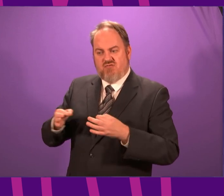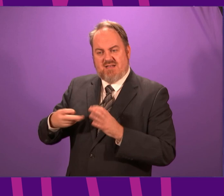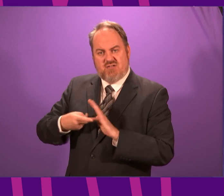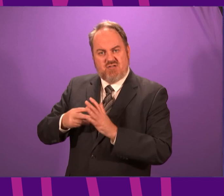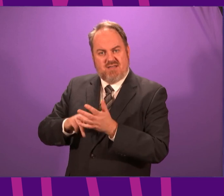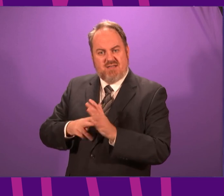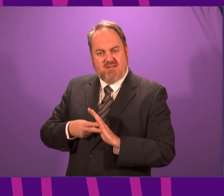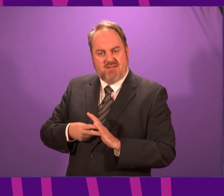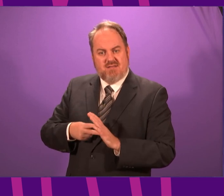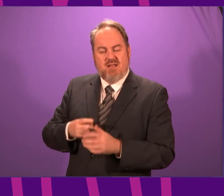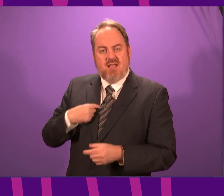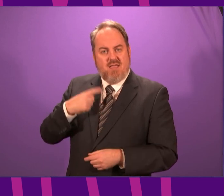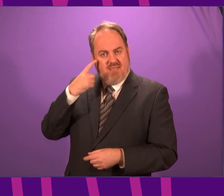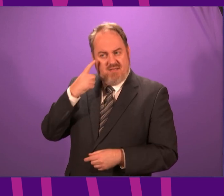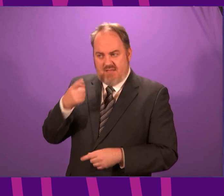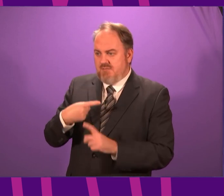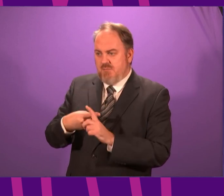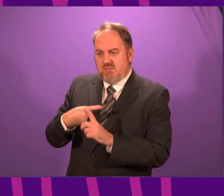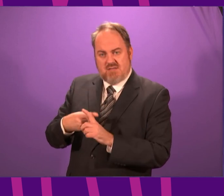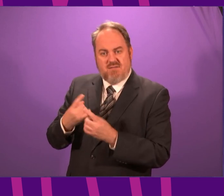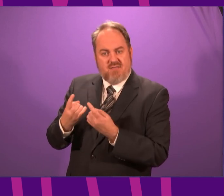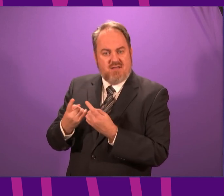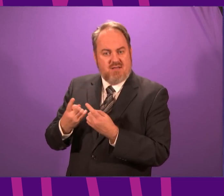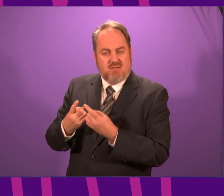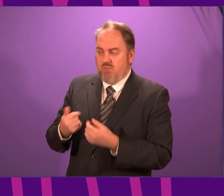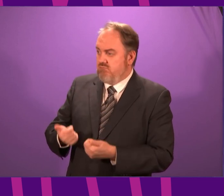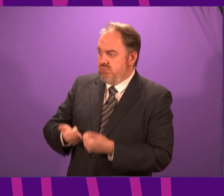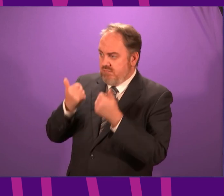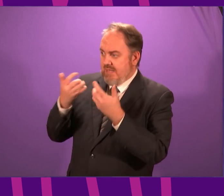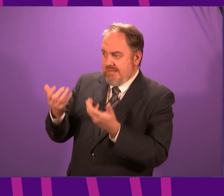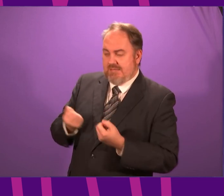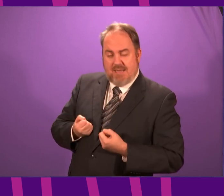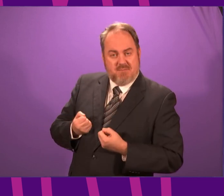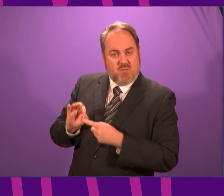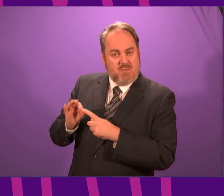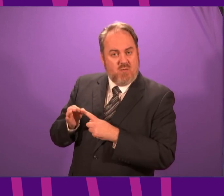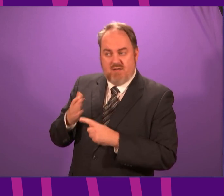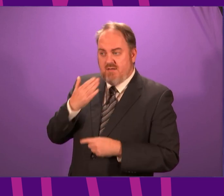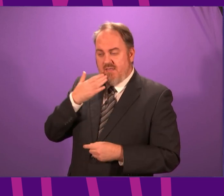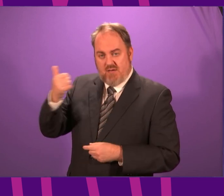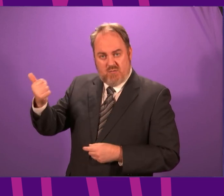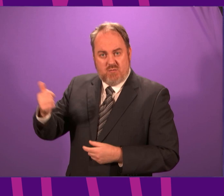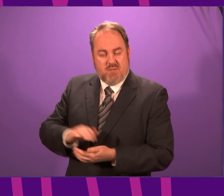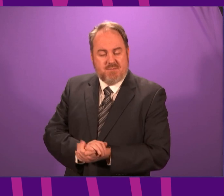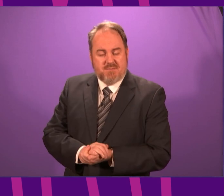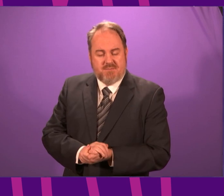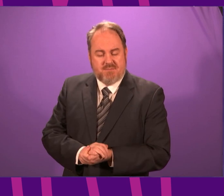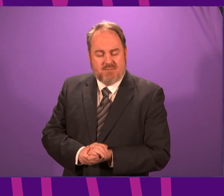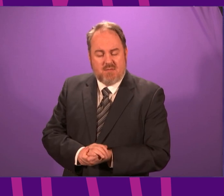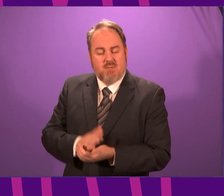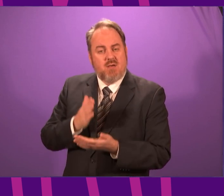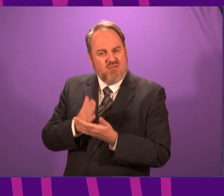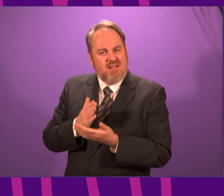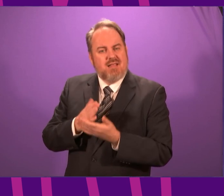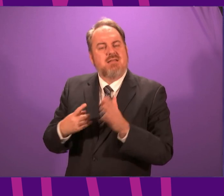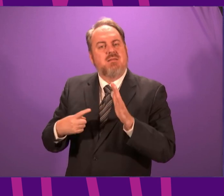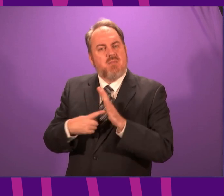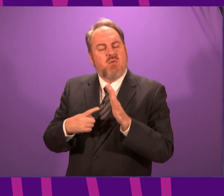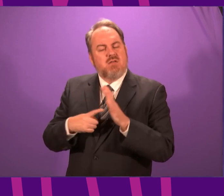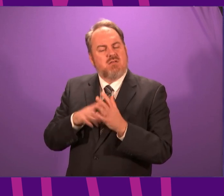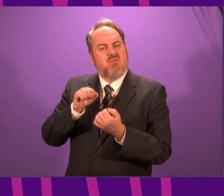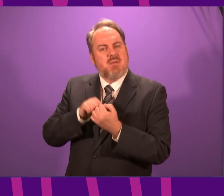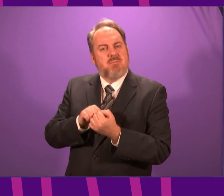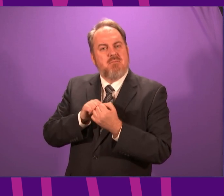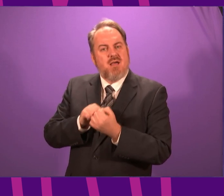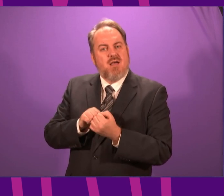it's the device of which I think the previous regulations were. So I wholeheartedly welcome that. But I do think that the strategic